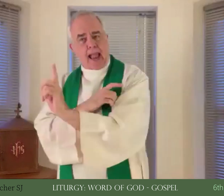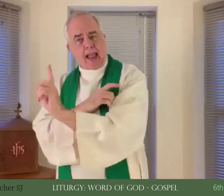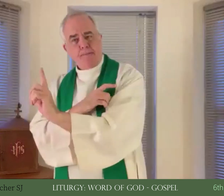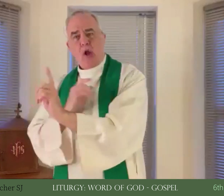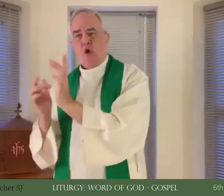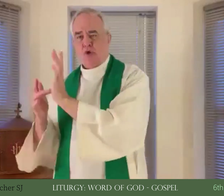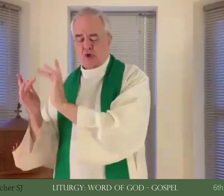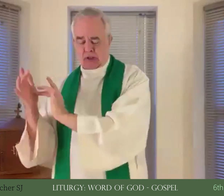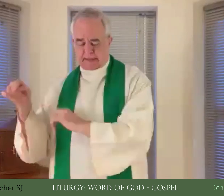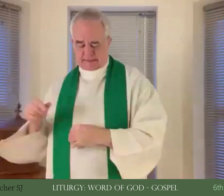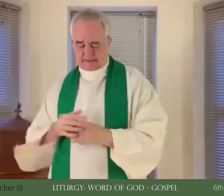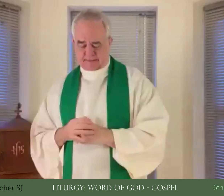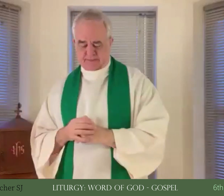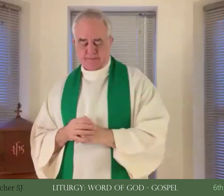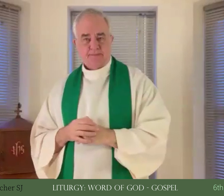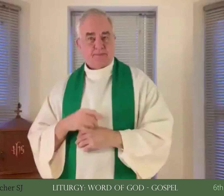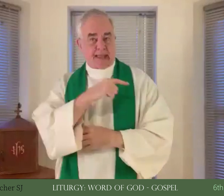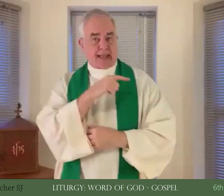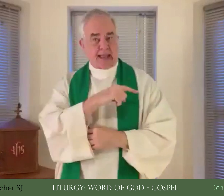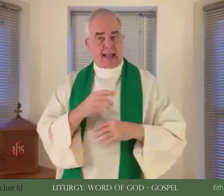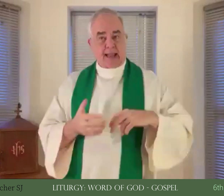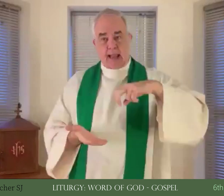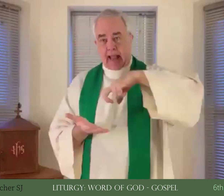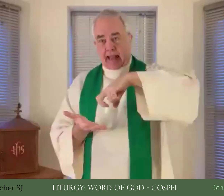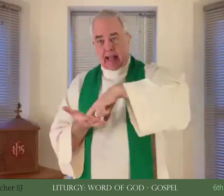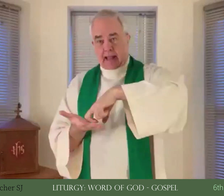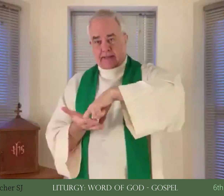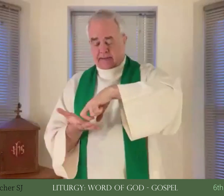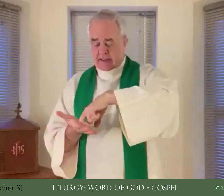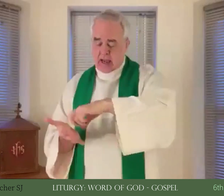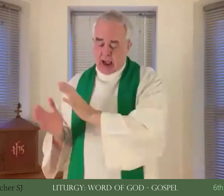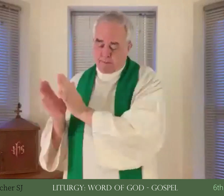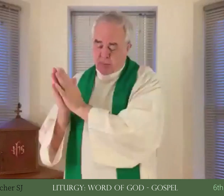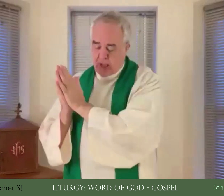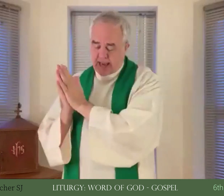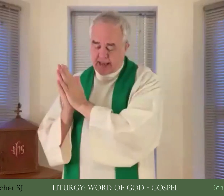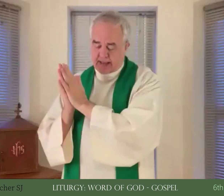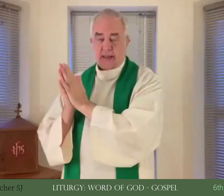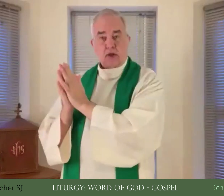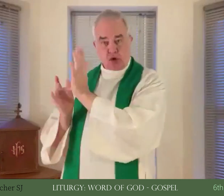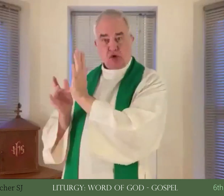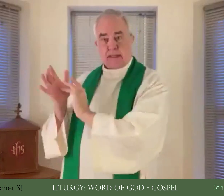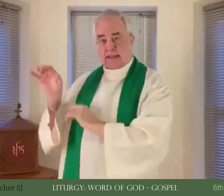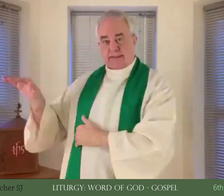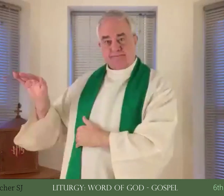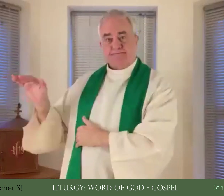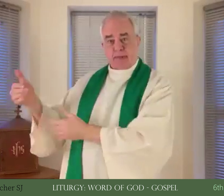came to Jesus. He knelt and pray to Jesus